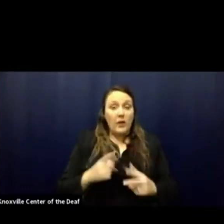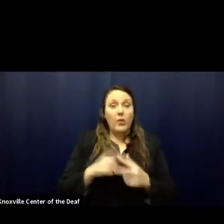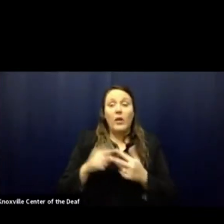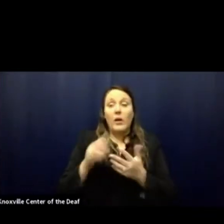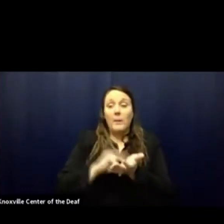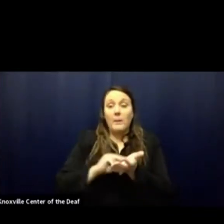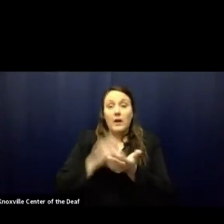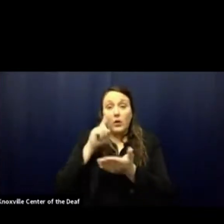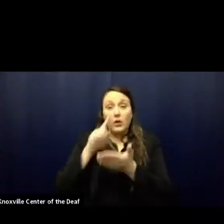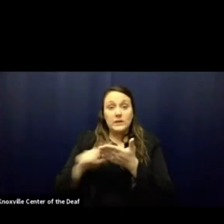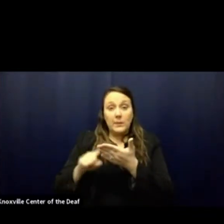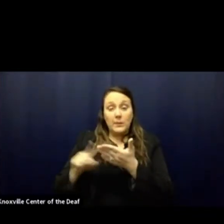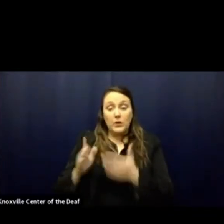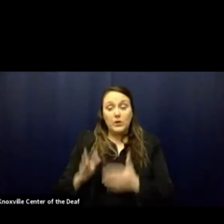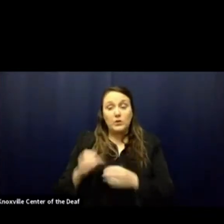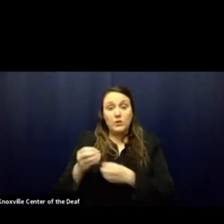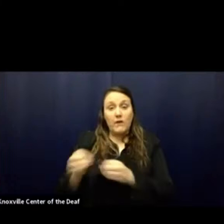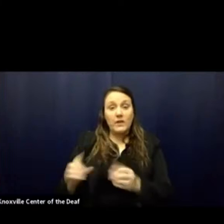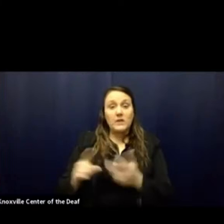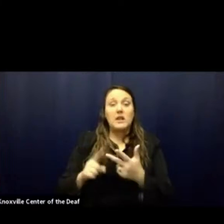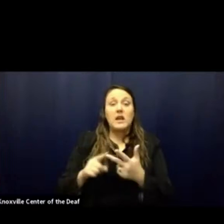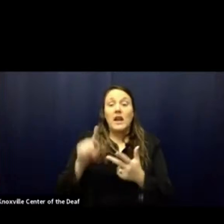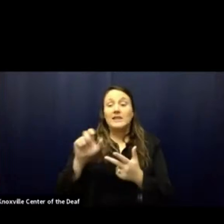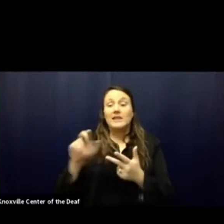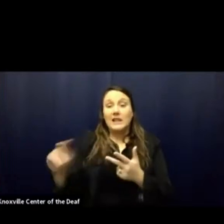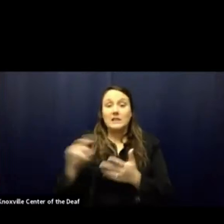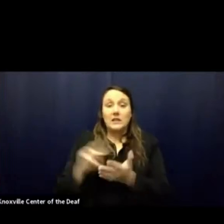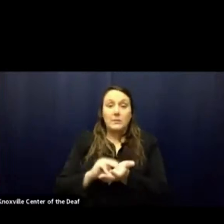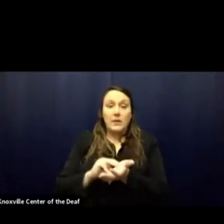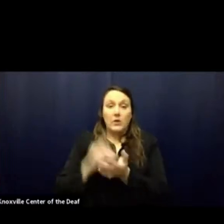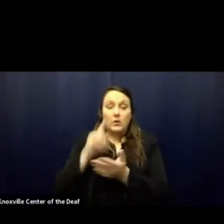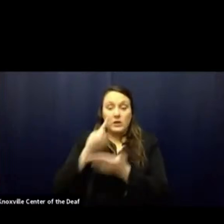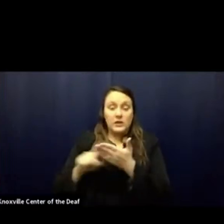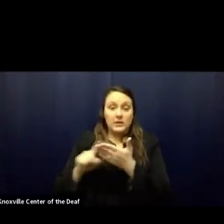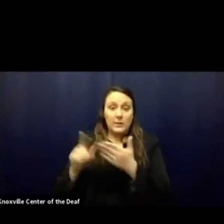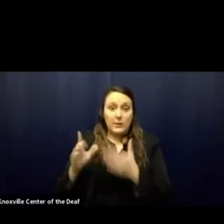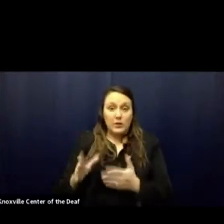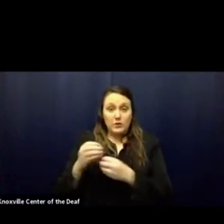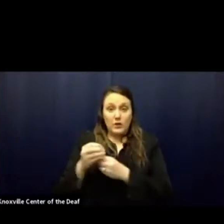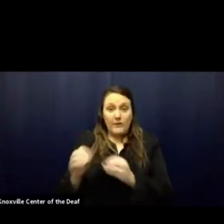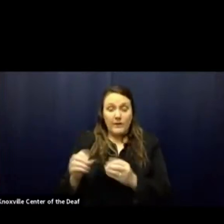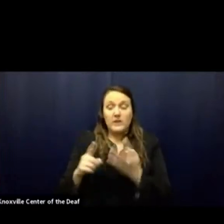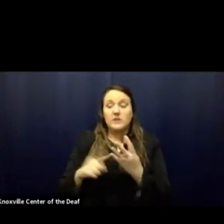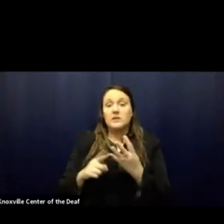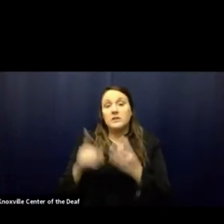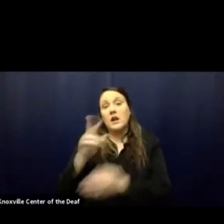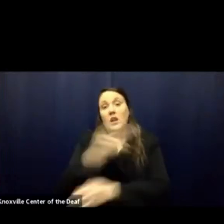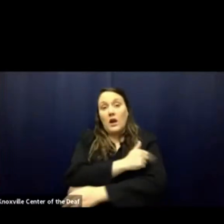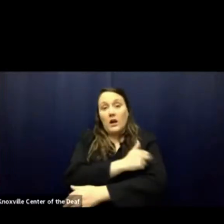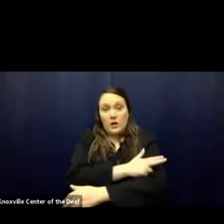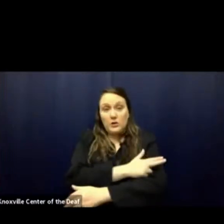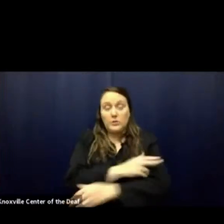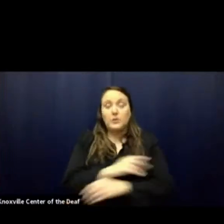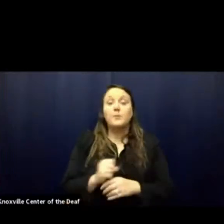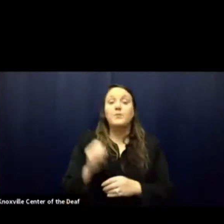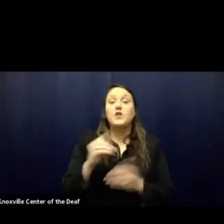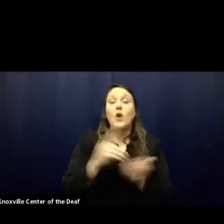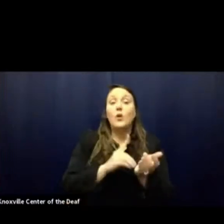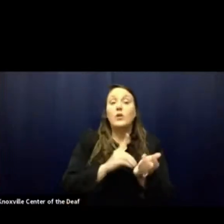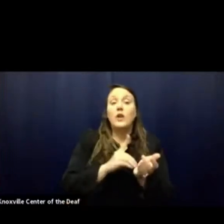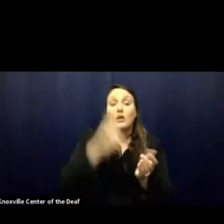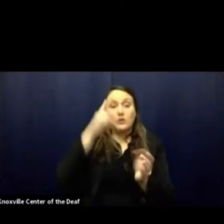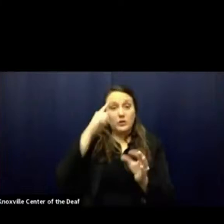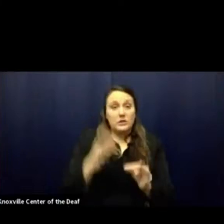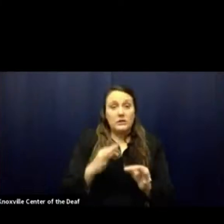from the Tennessee medical examiner's office as well, and hospitals. So the doctors who are seeing the patients are determining what's the cause of